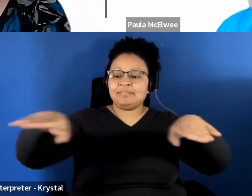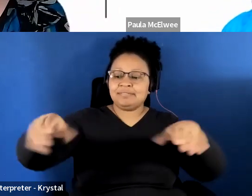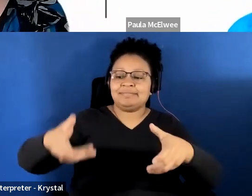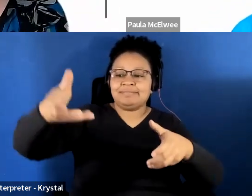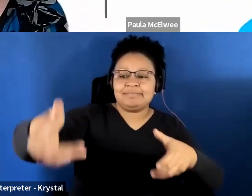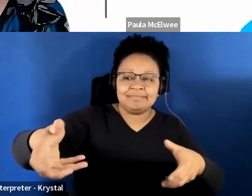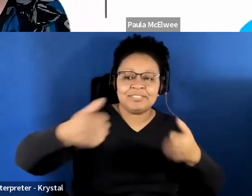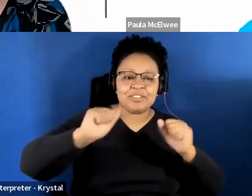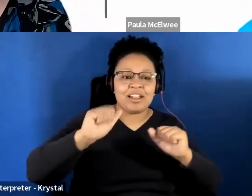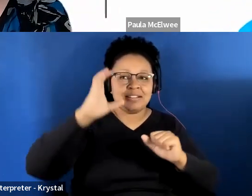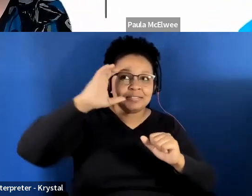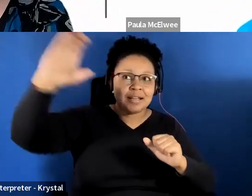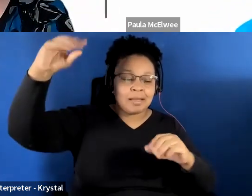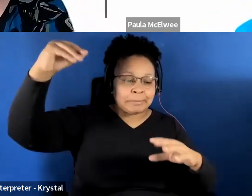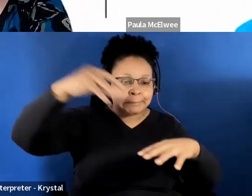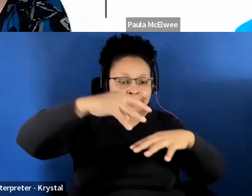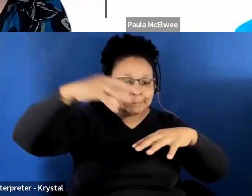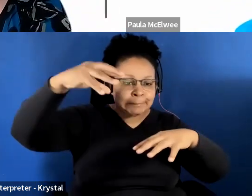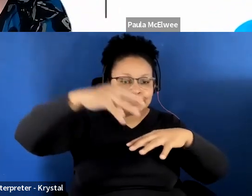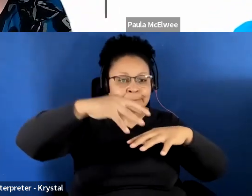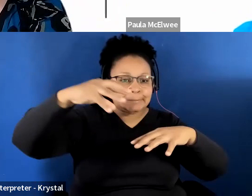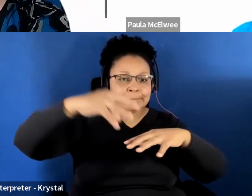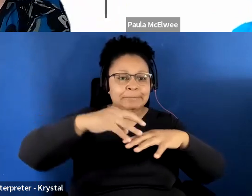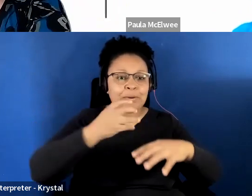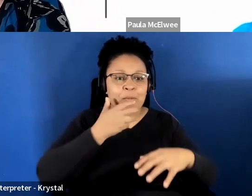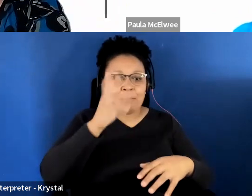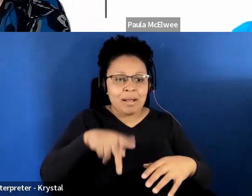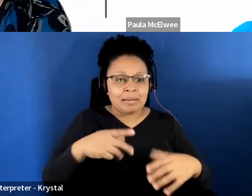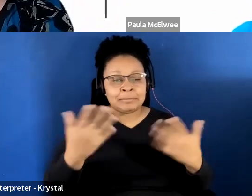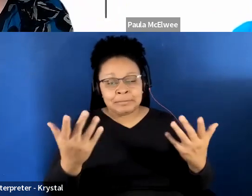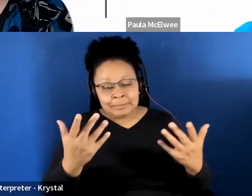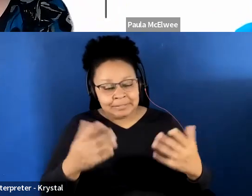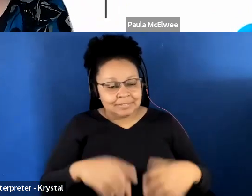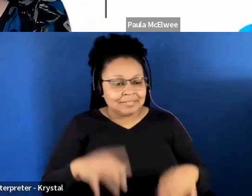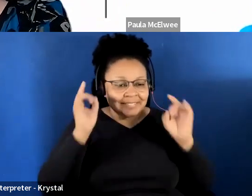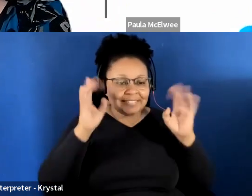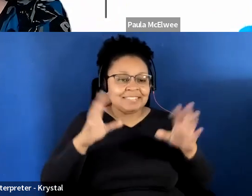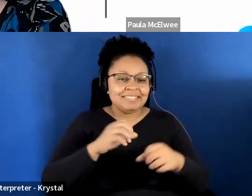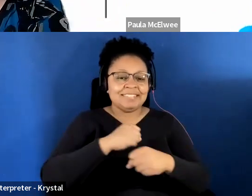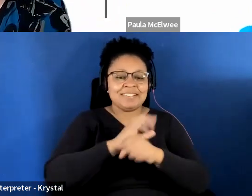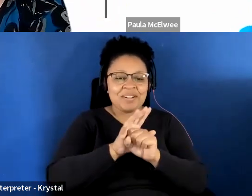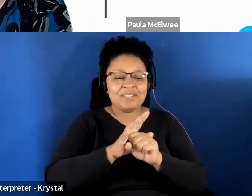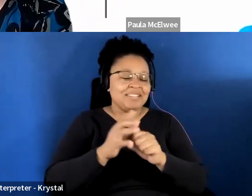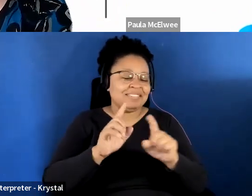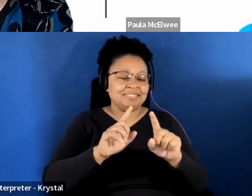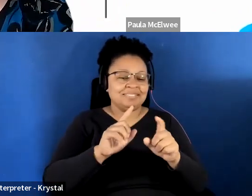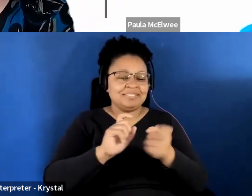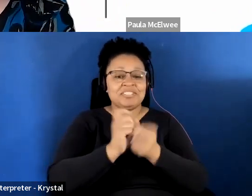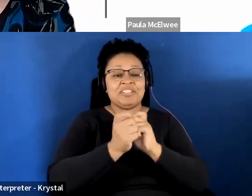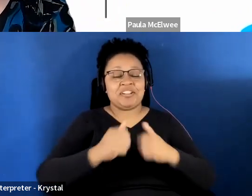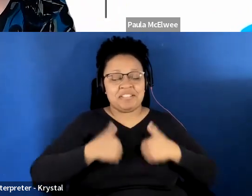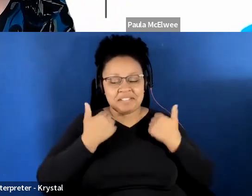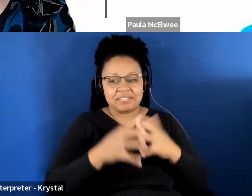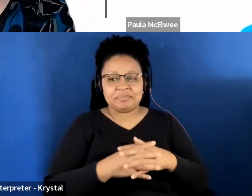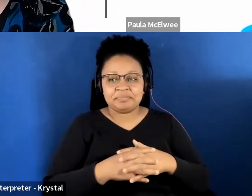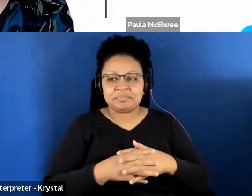those things are definitely Oh yeah, the exercises that COVID brought to us, huh? definitely. We probably need